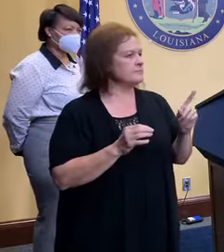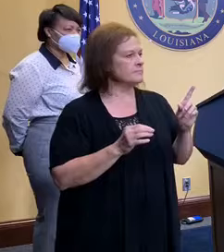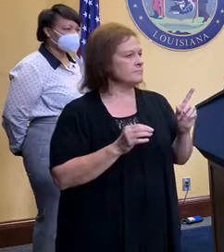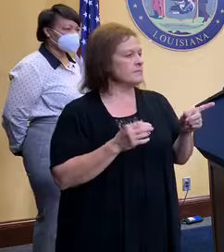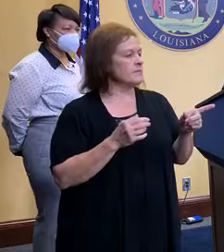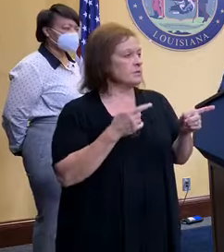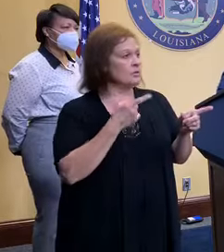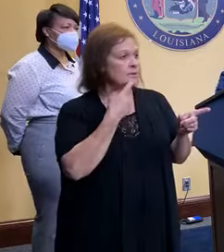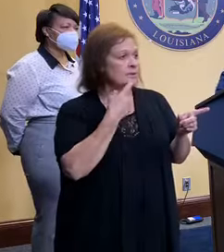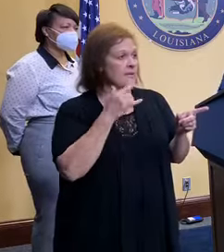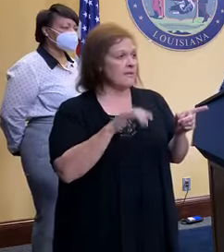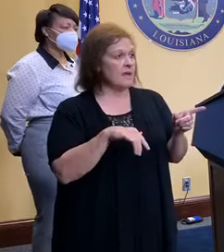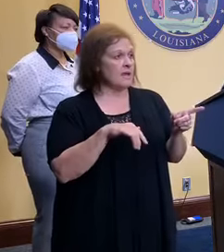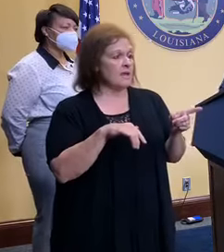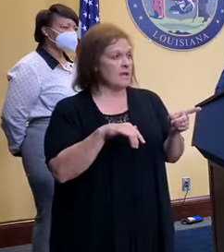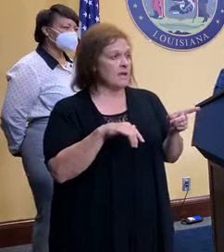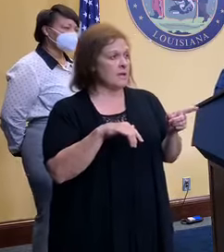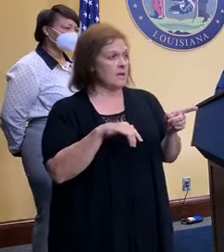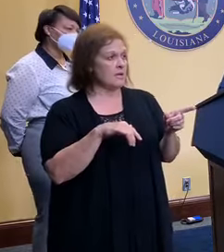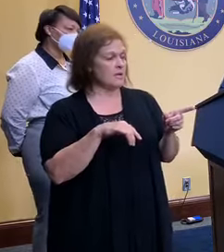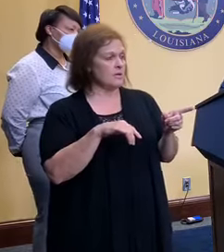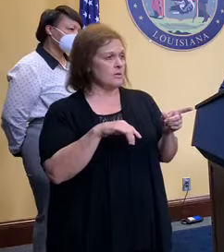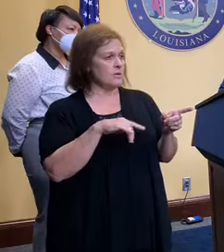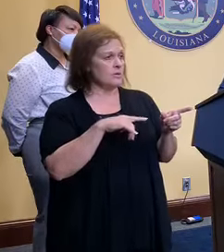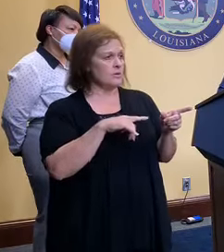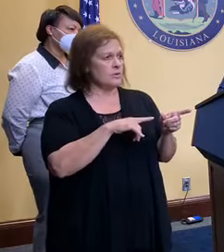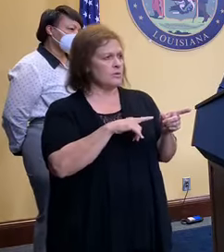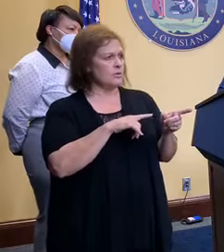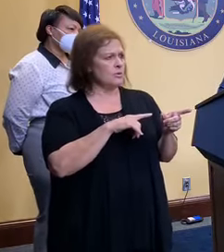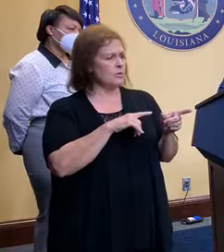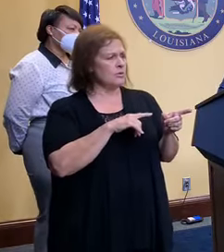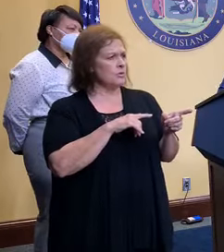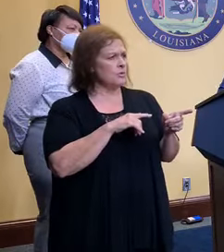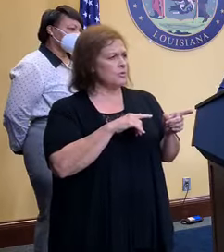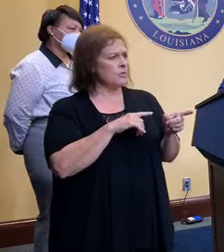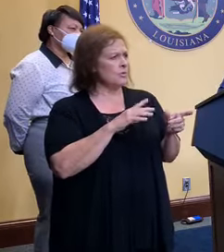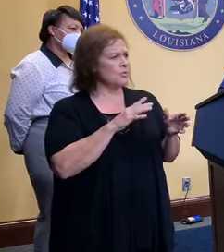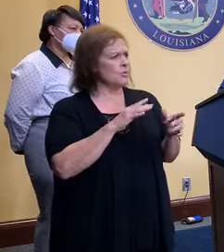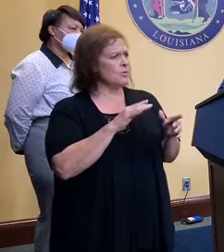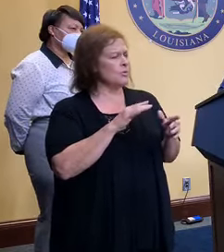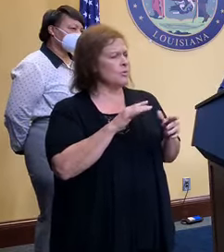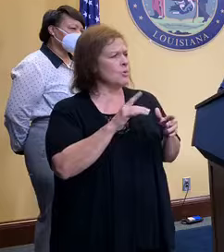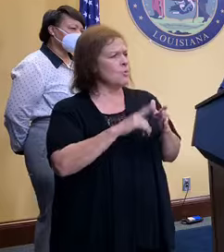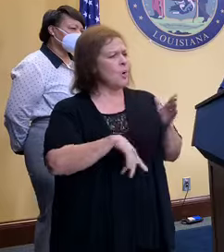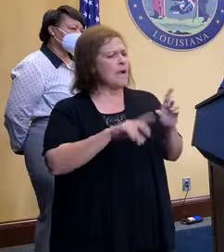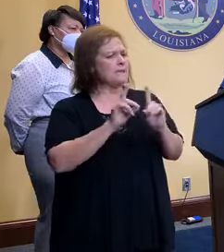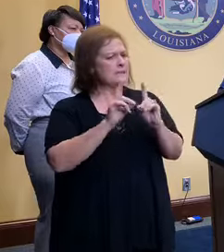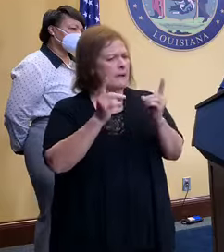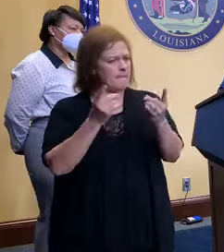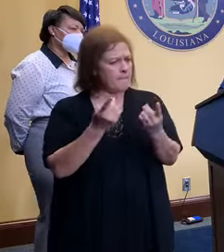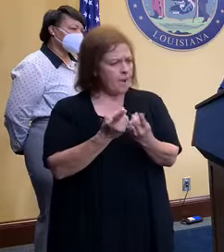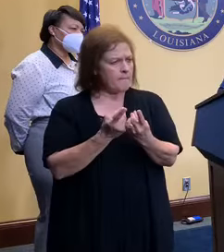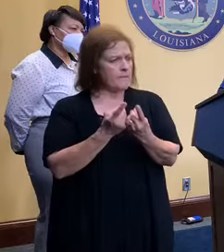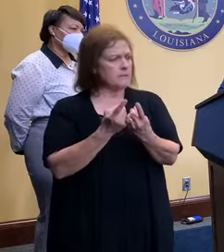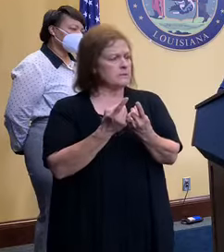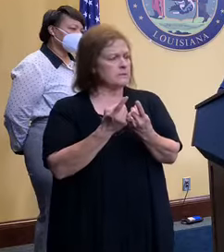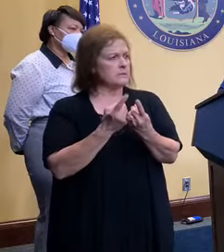WDSU. Yeah, I don't think you answered what departments are